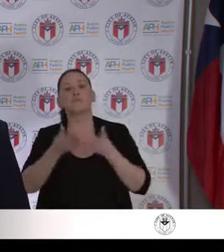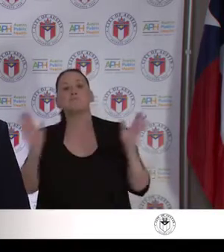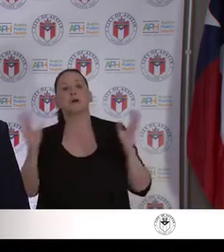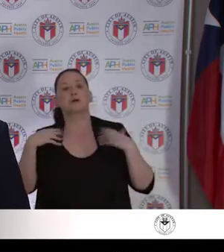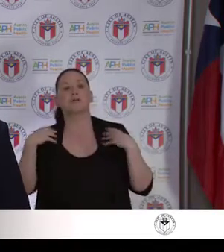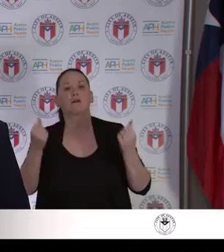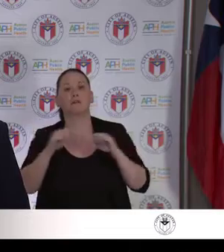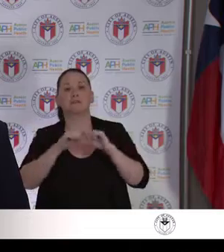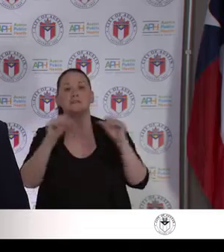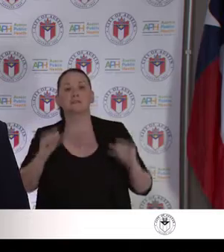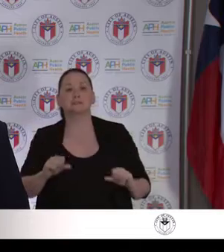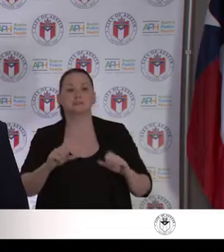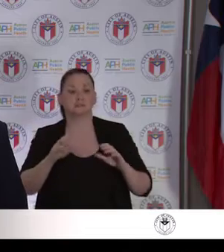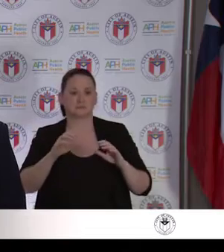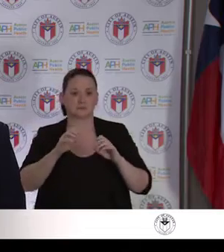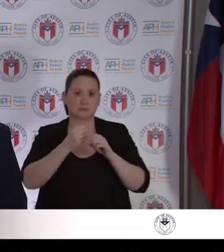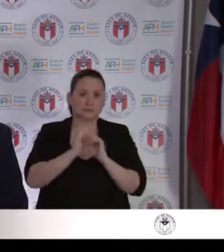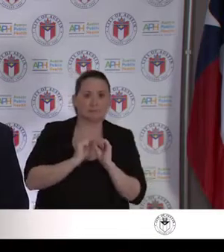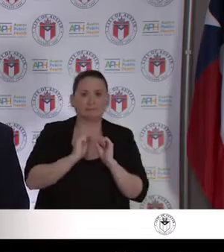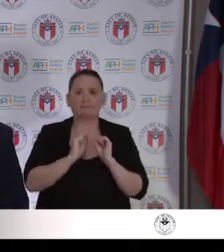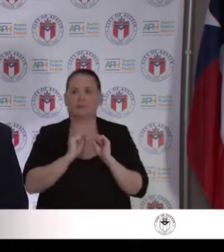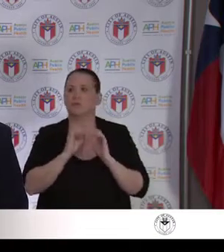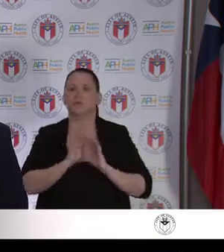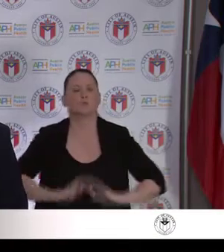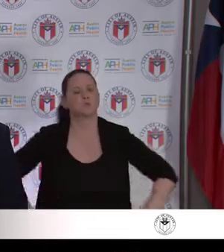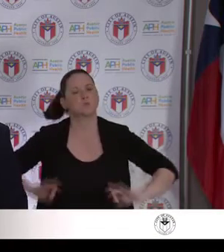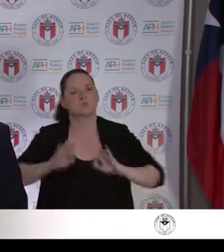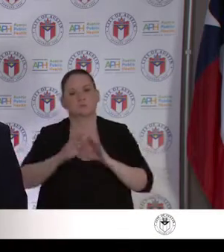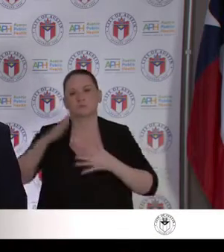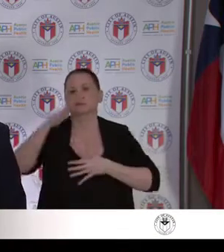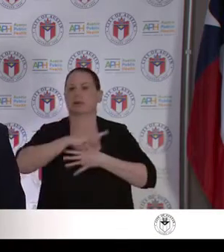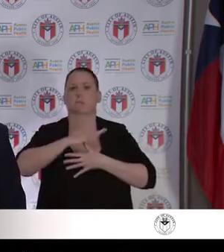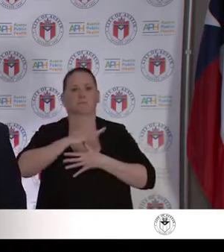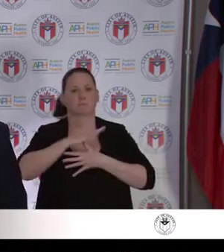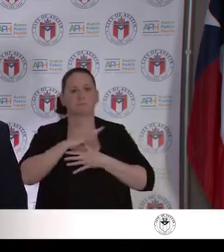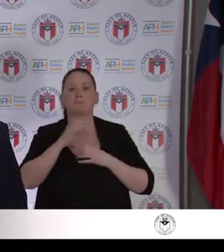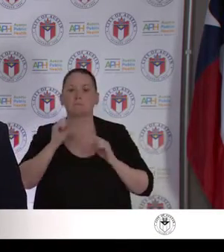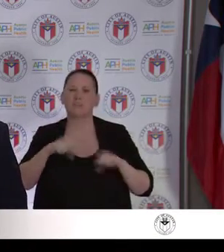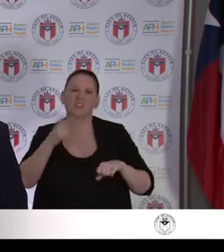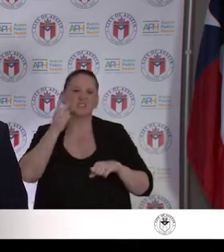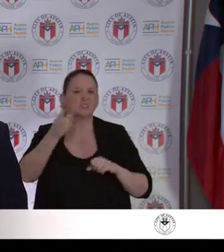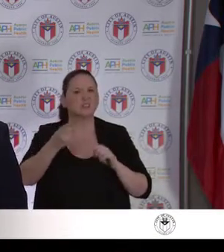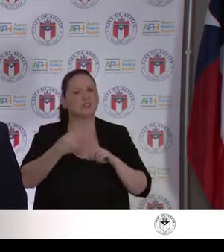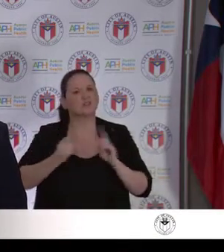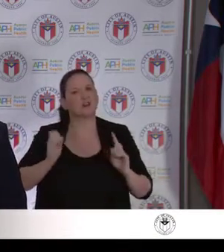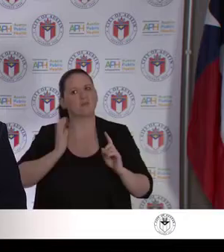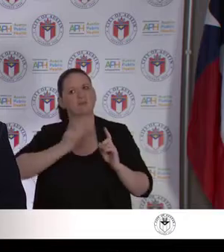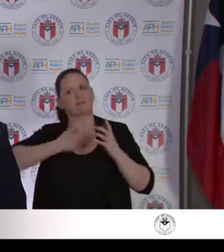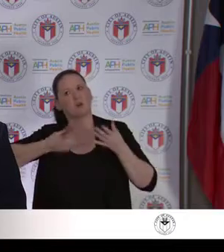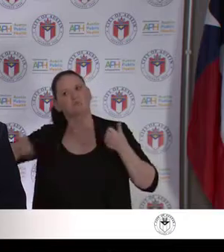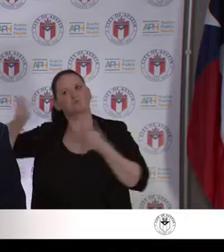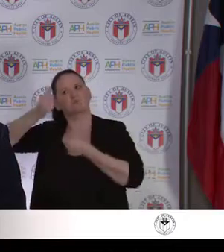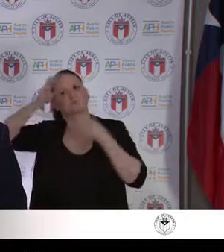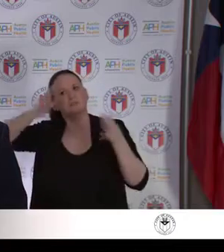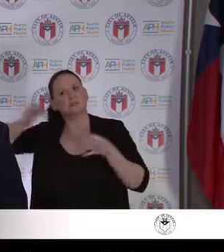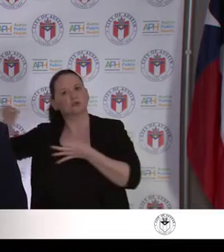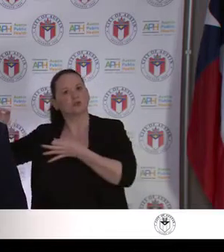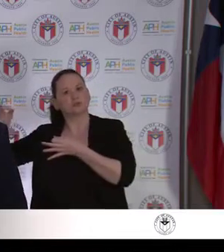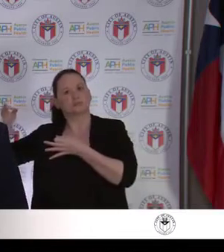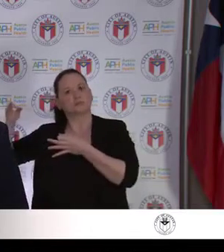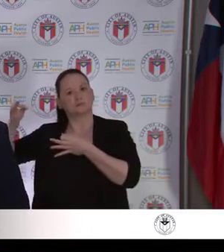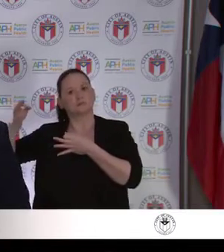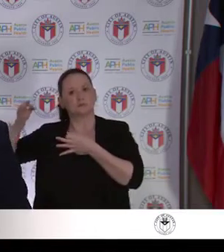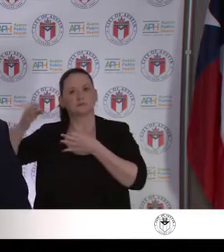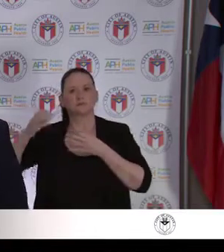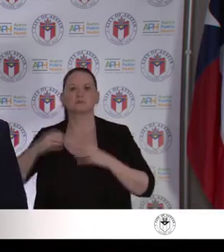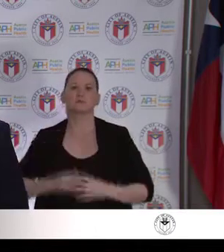are the number one priority, and you can see that reflected in the decisions that the community and its leadership is